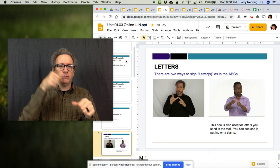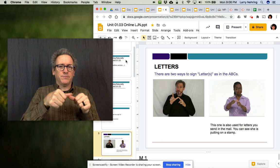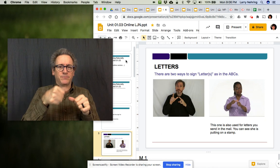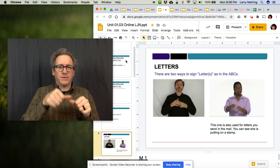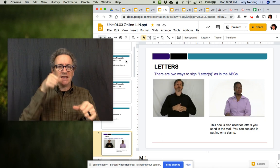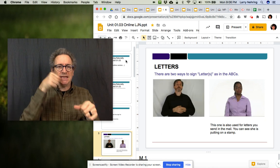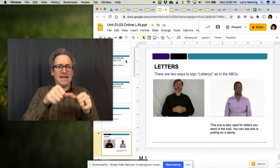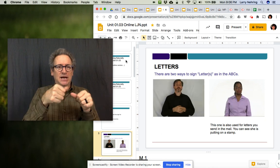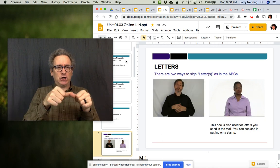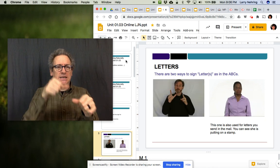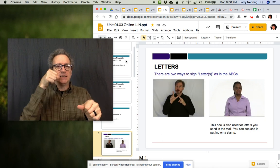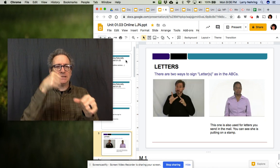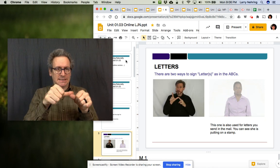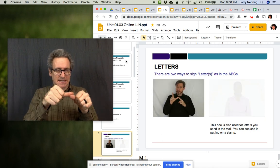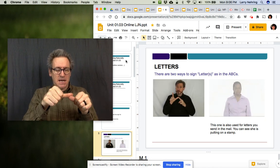letter.